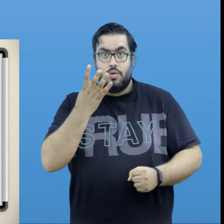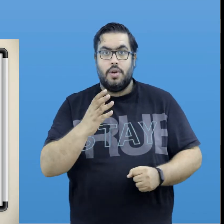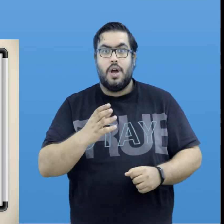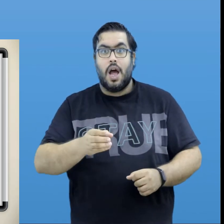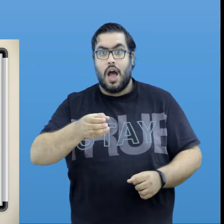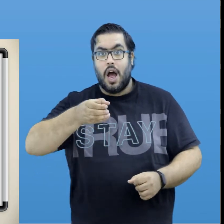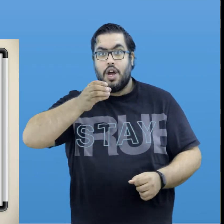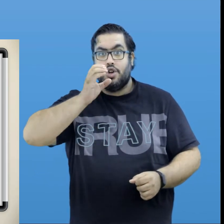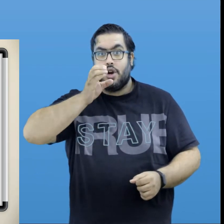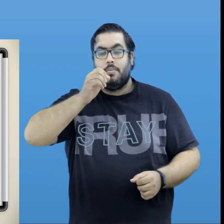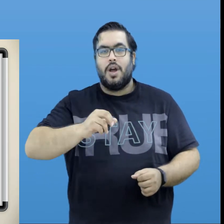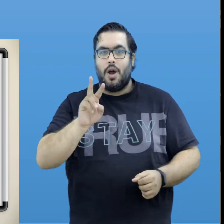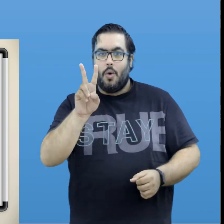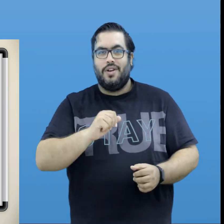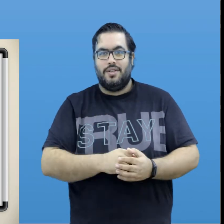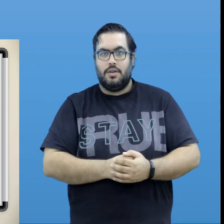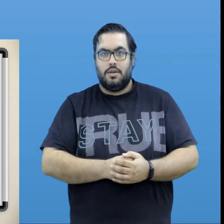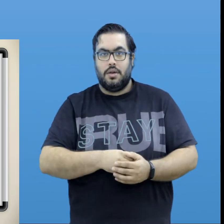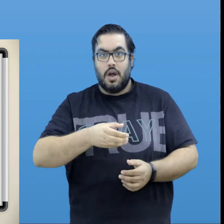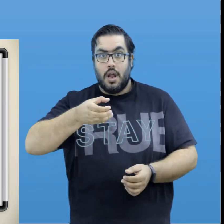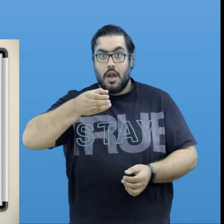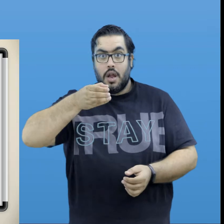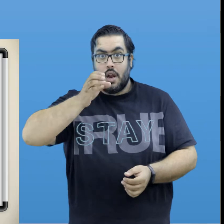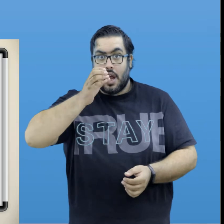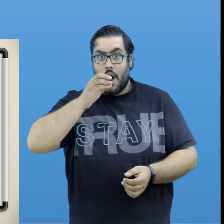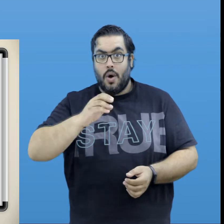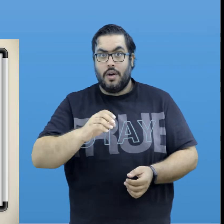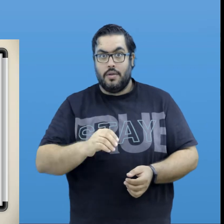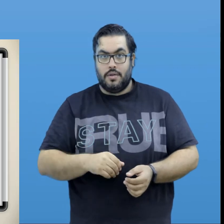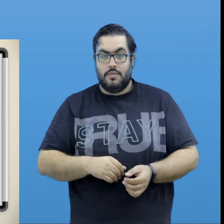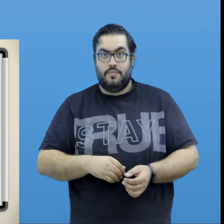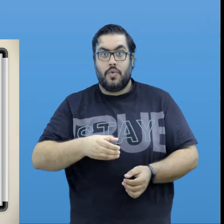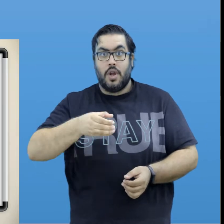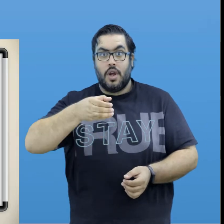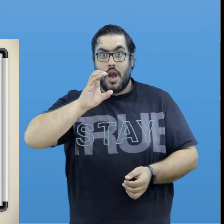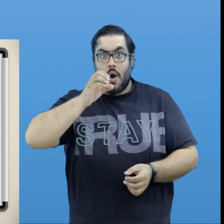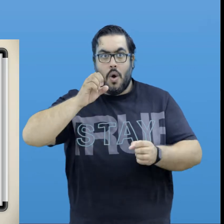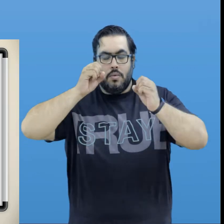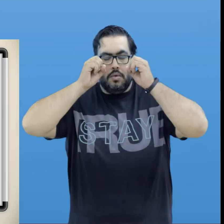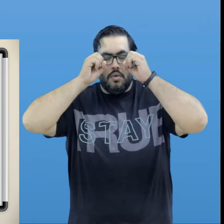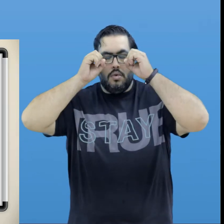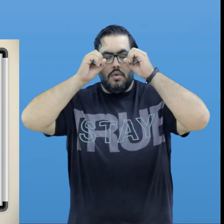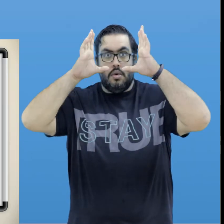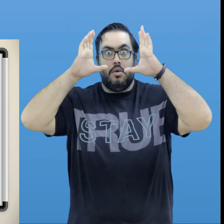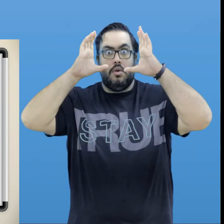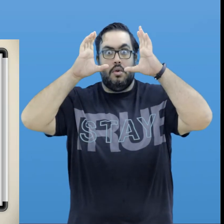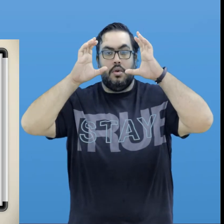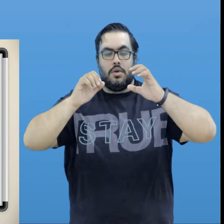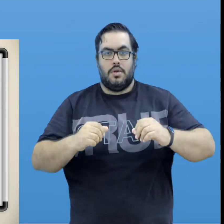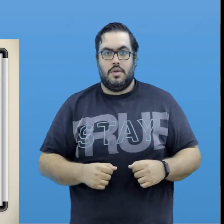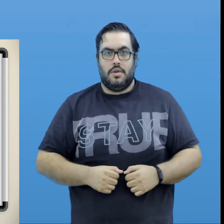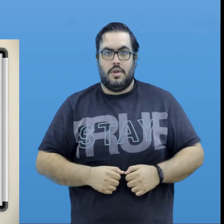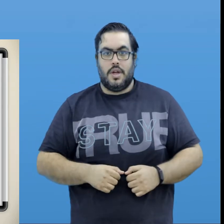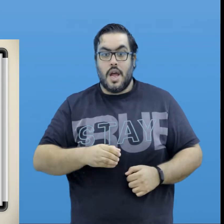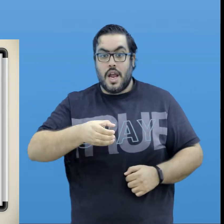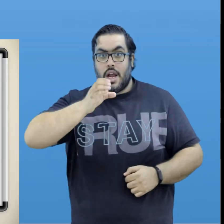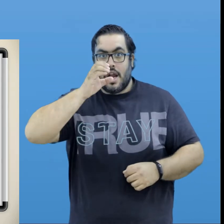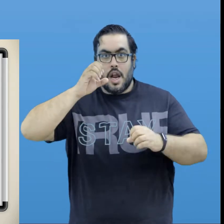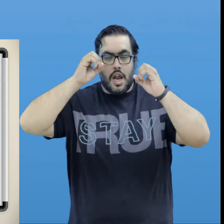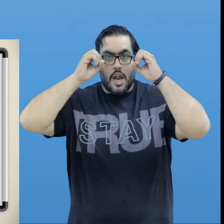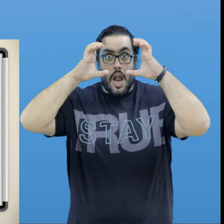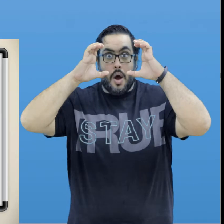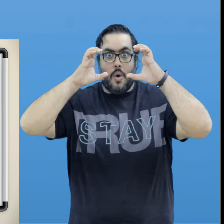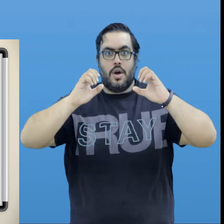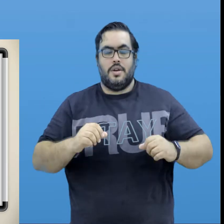ideas. It should be in your own words, just like we did in the practice that we did just now. It shouldn't